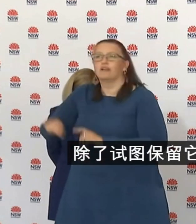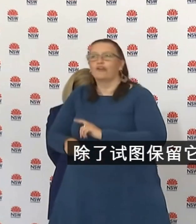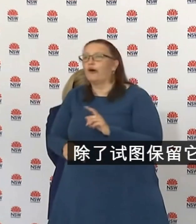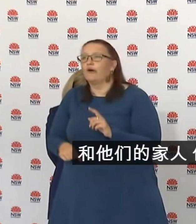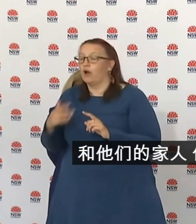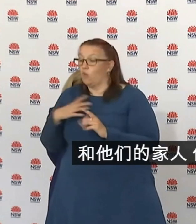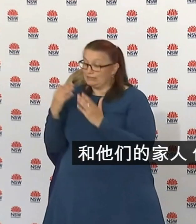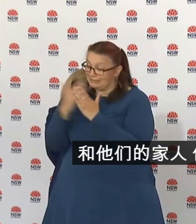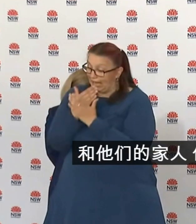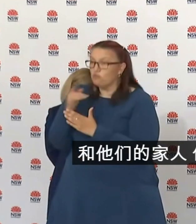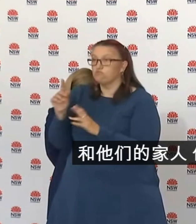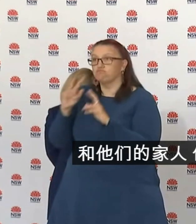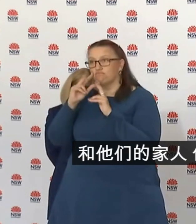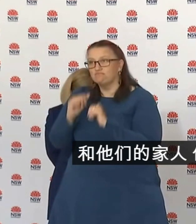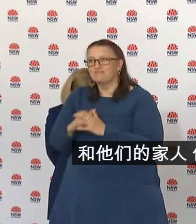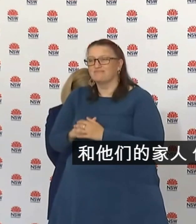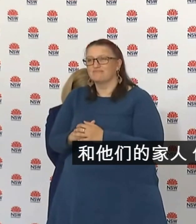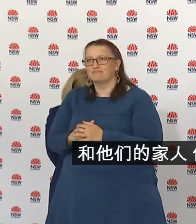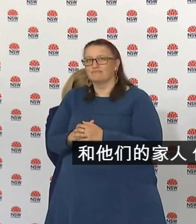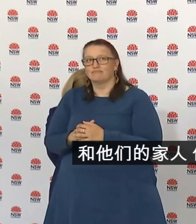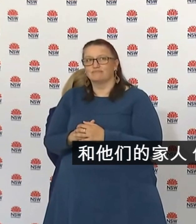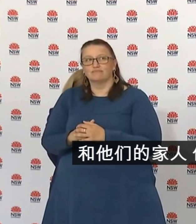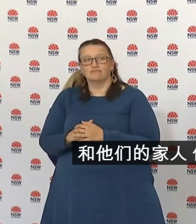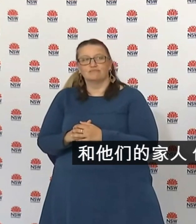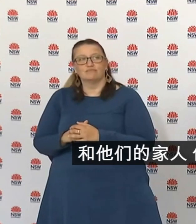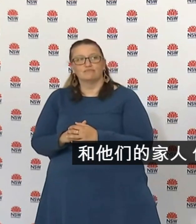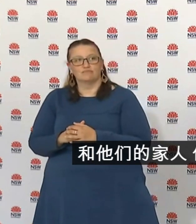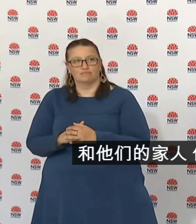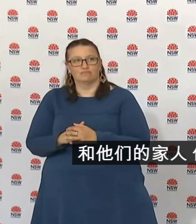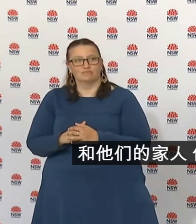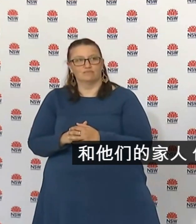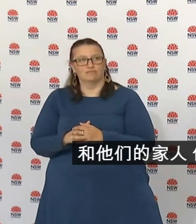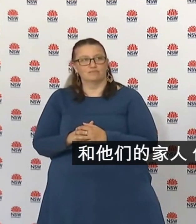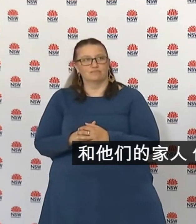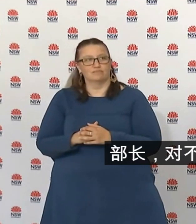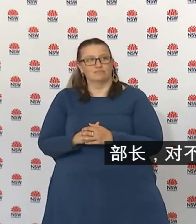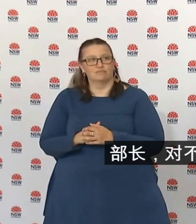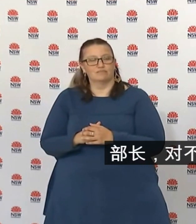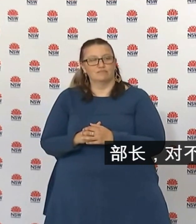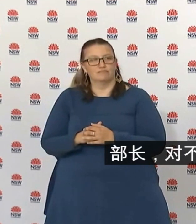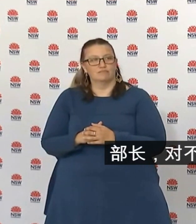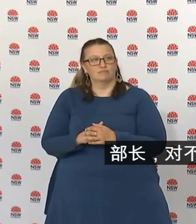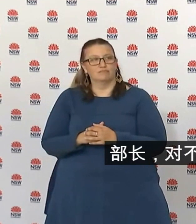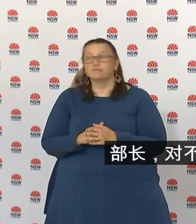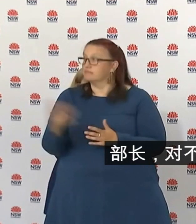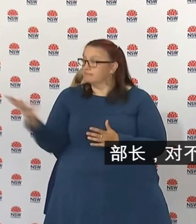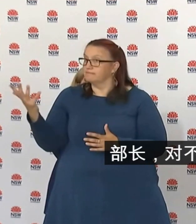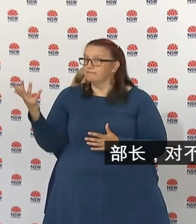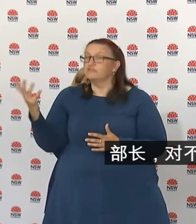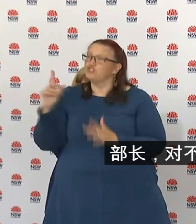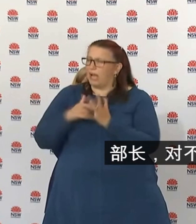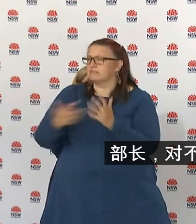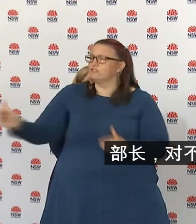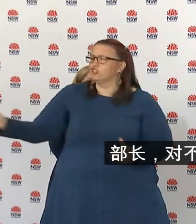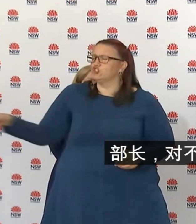trying to keep them and their families safe. So, Minister, will you change the rule, Minister, to make sure that people travel 5 Minister, sorry,